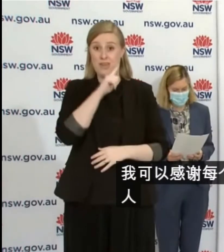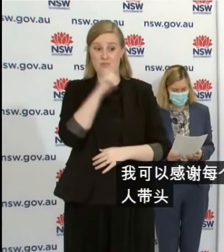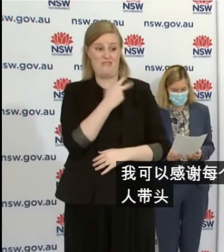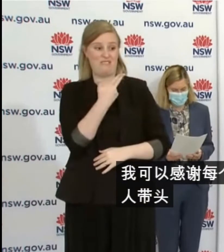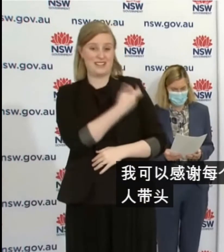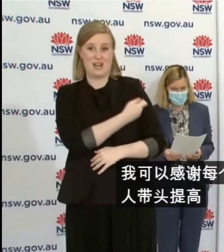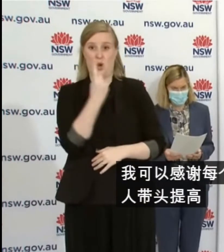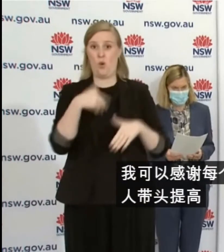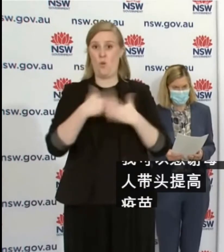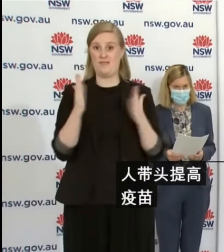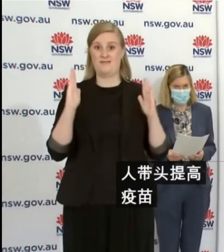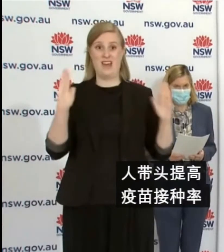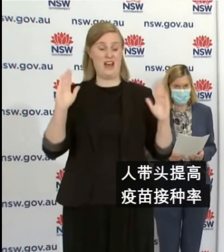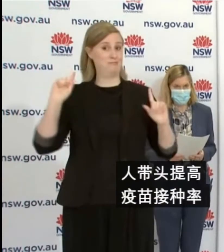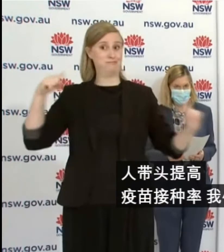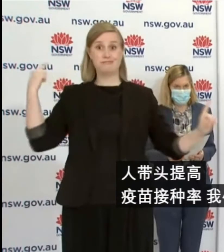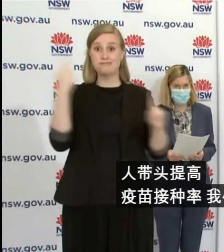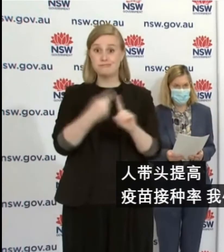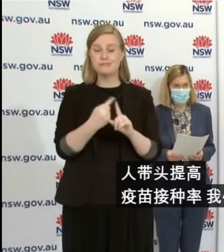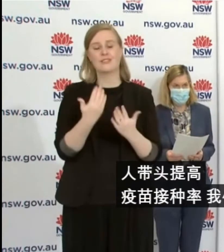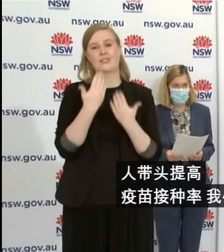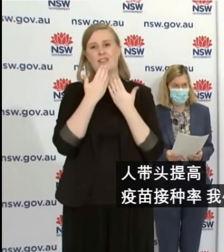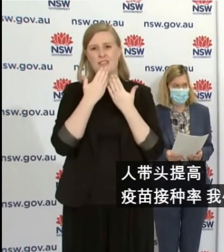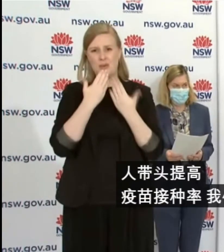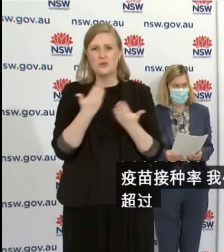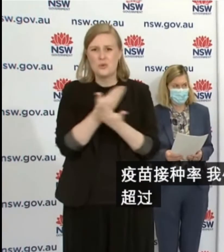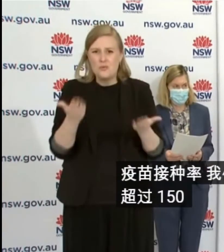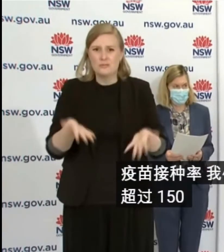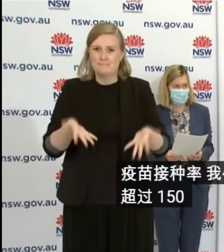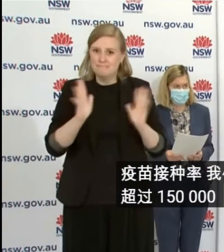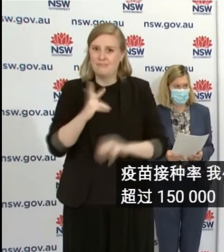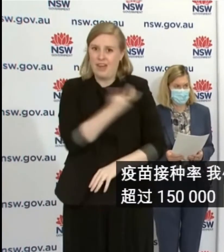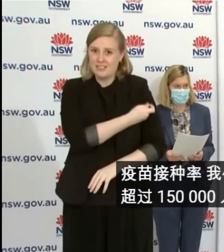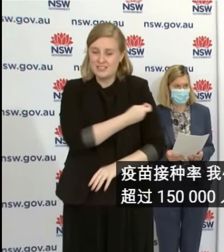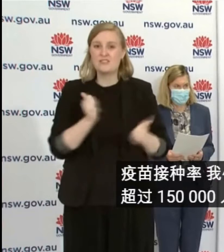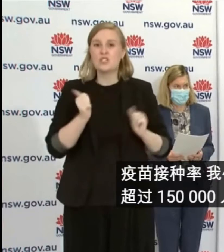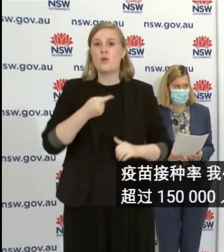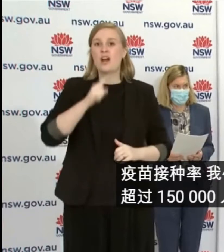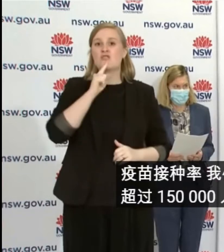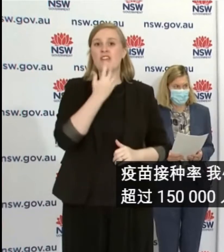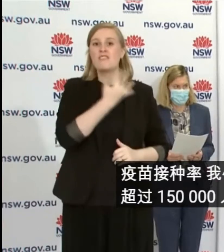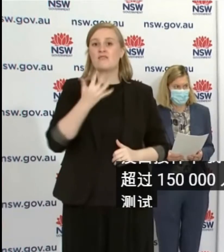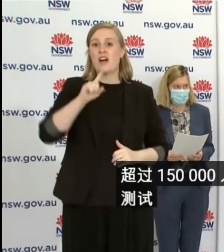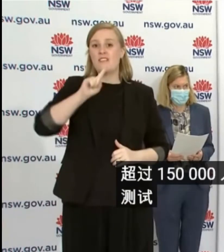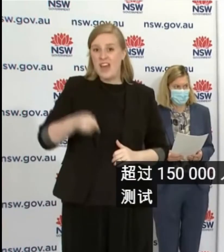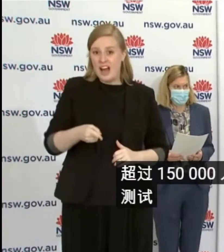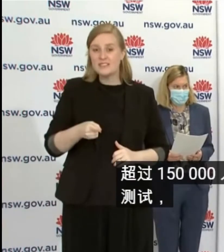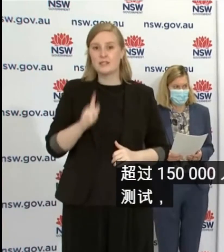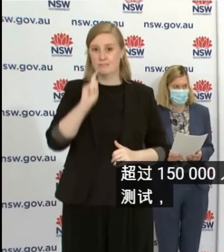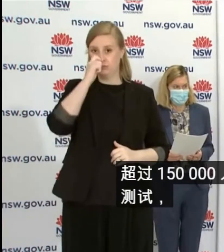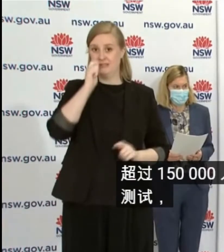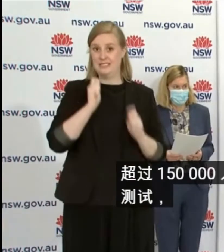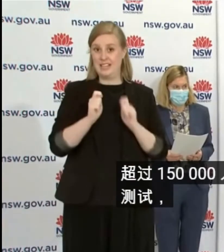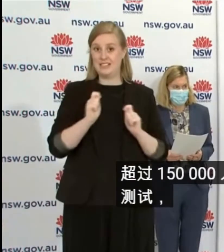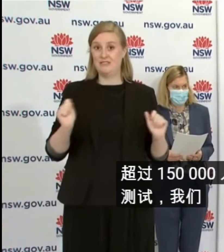leading the charge in getting those vaccination rates up. We also had more than 150,000 people come forward to get tested, and